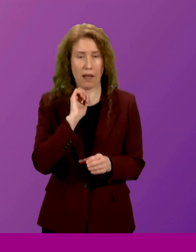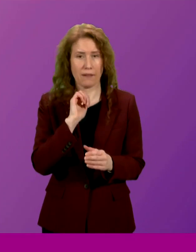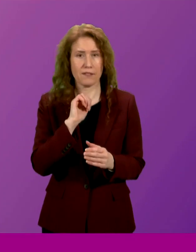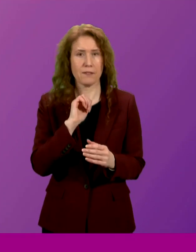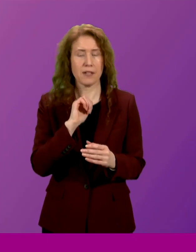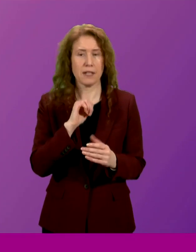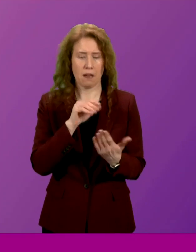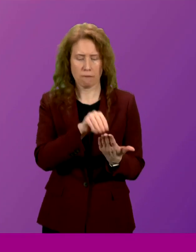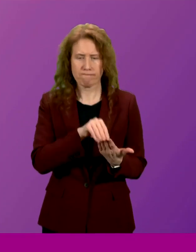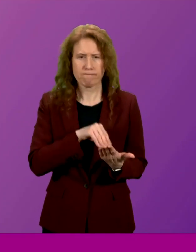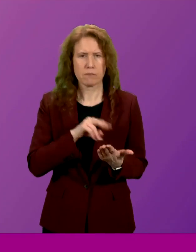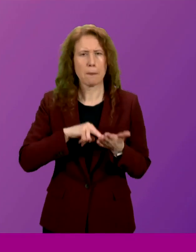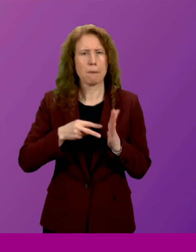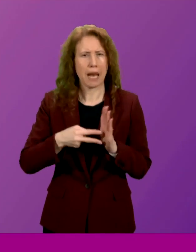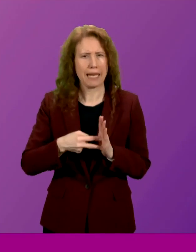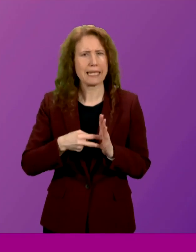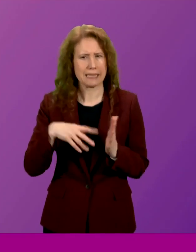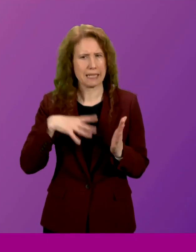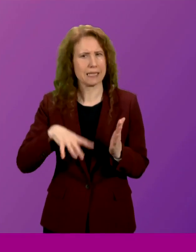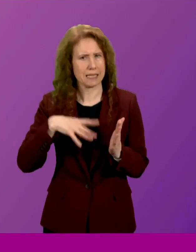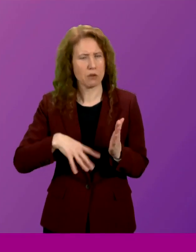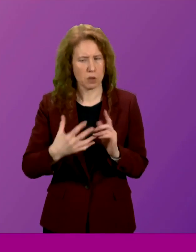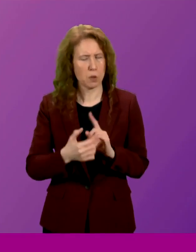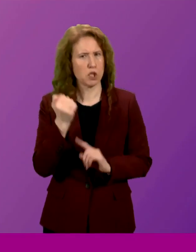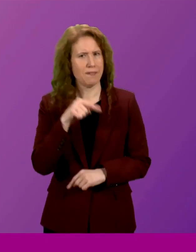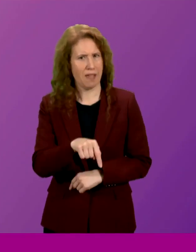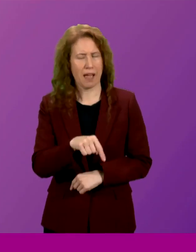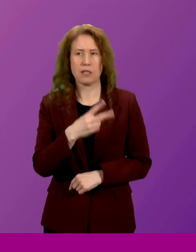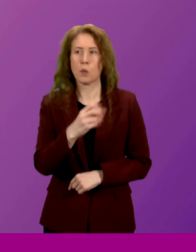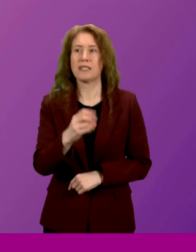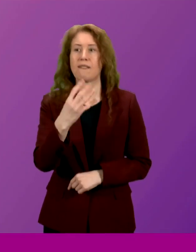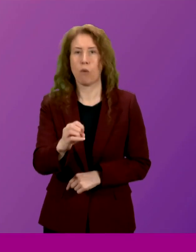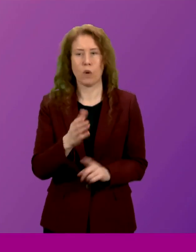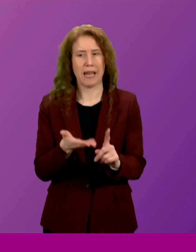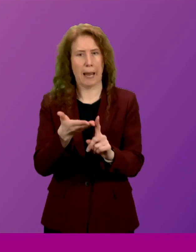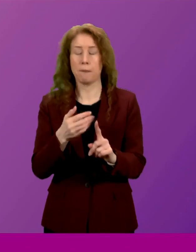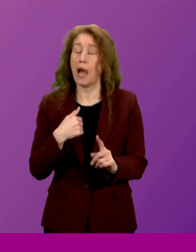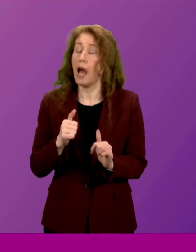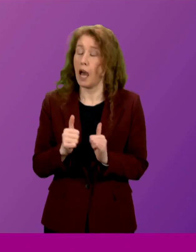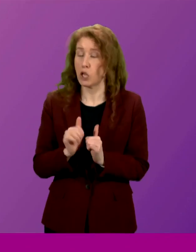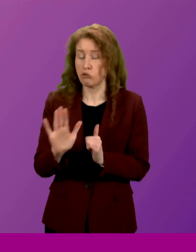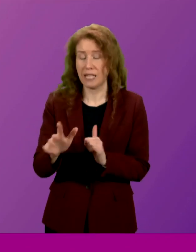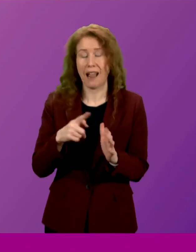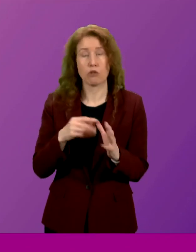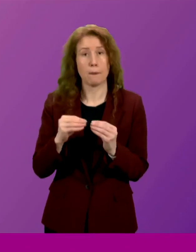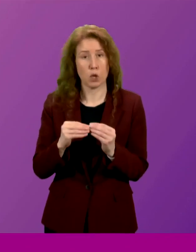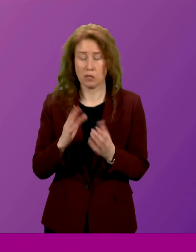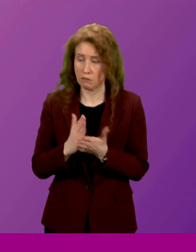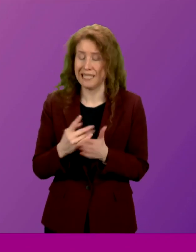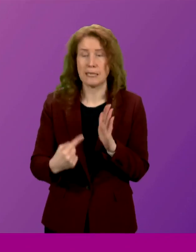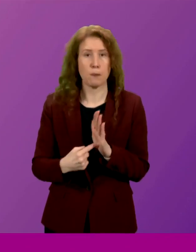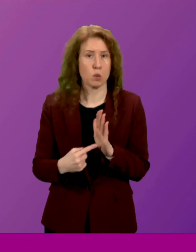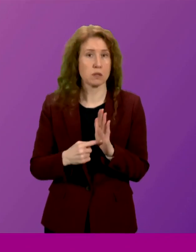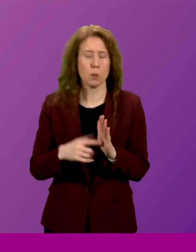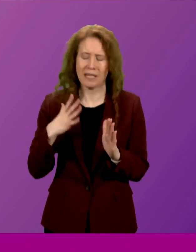out the planning necessary to achieve the 2040 ambitions. I agree with Ariane Burgess about the importance